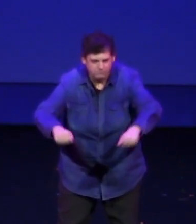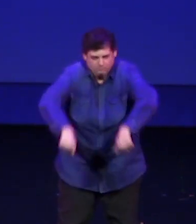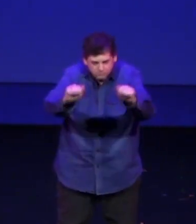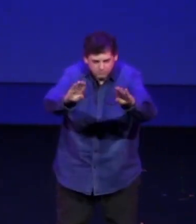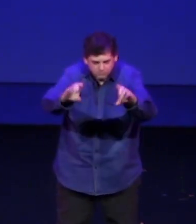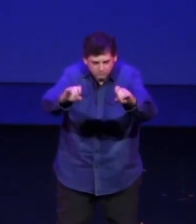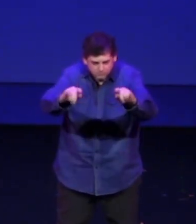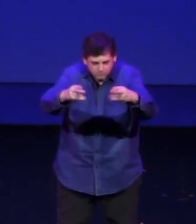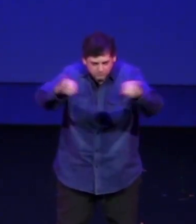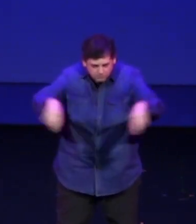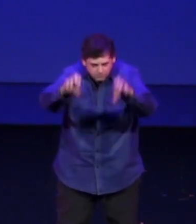Let's do this.